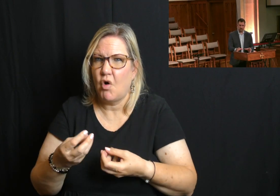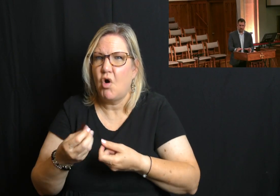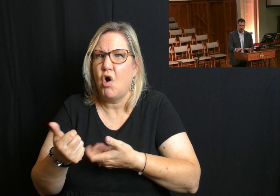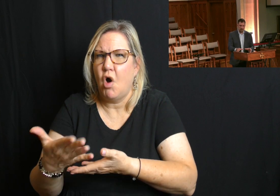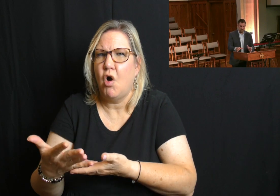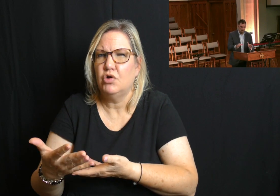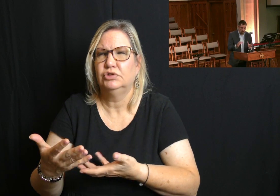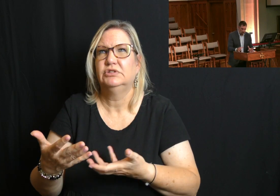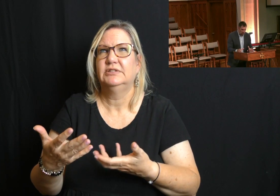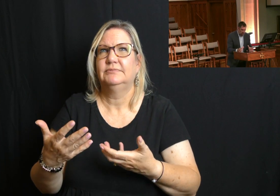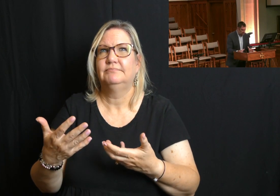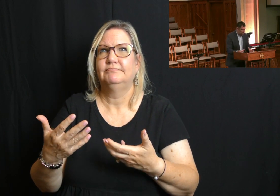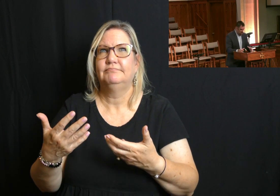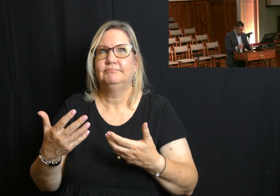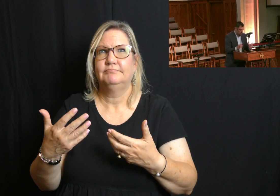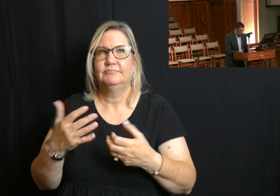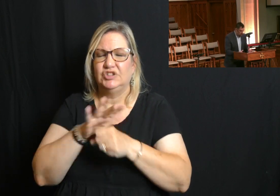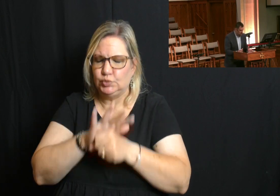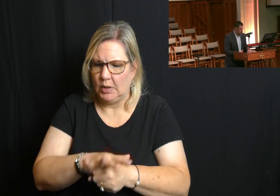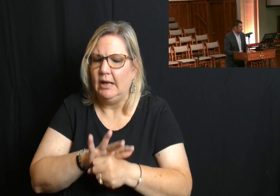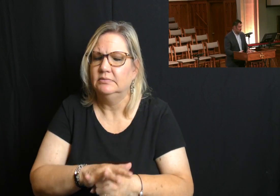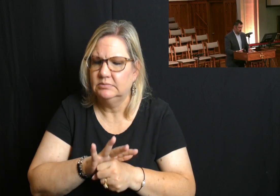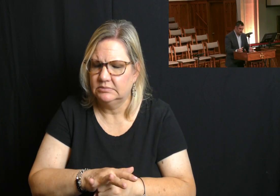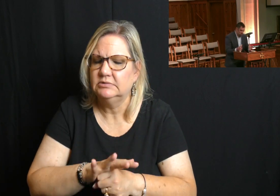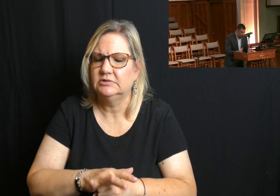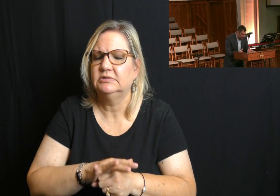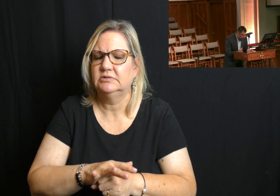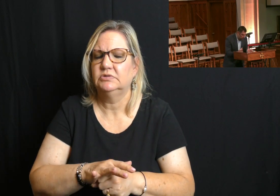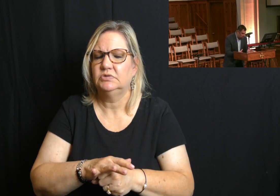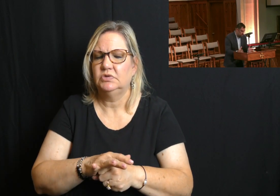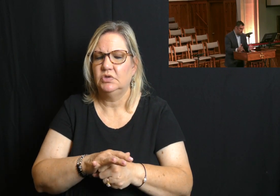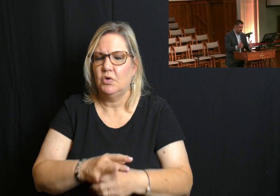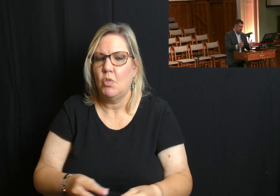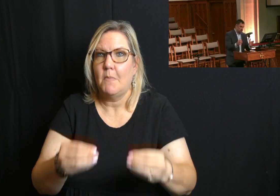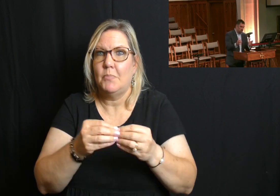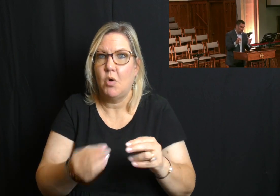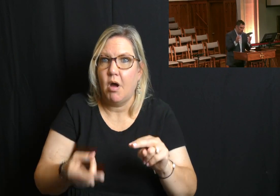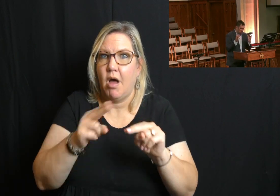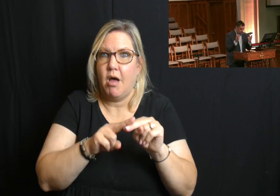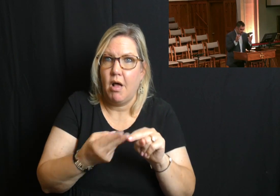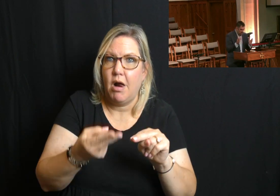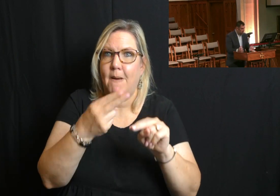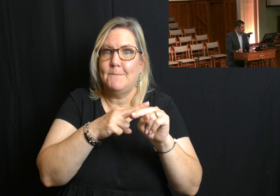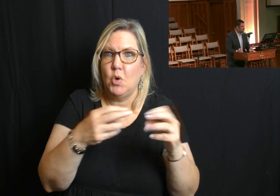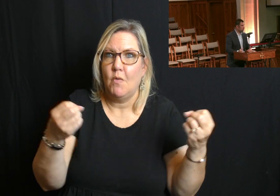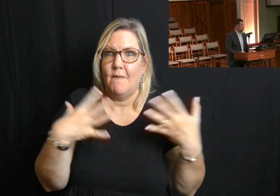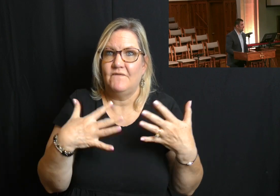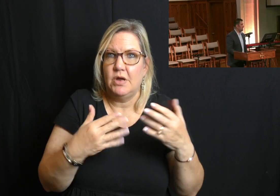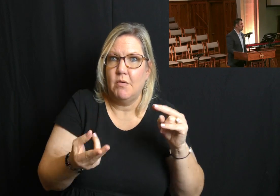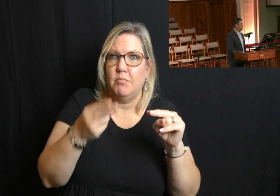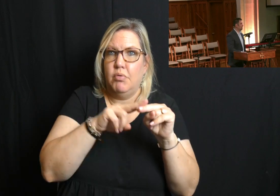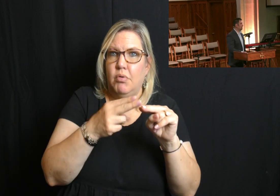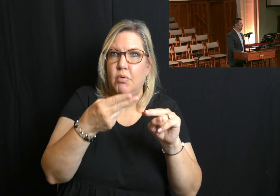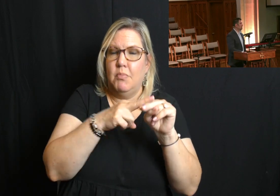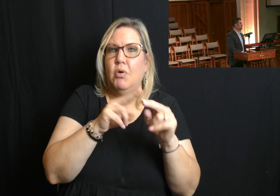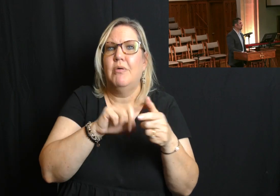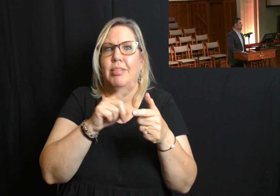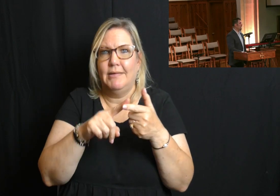distress. The more we fear, the more we stress. The more we stress, the more anxious we